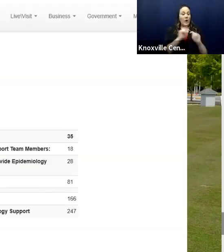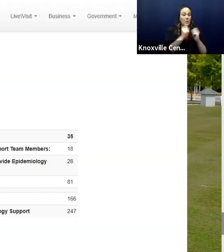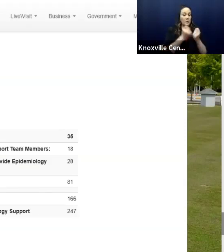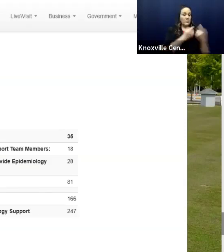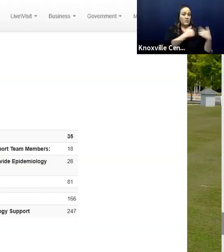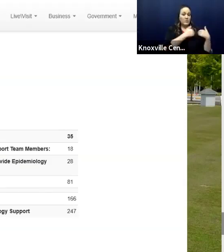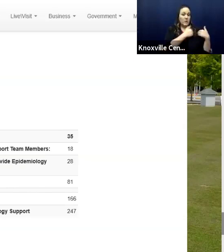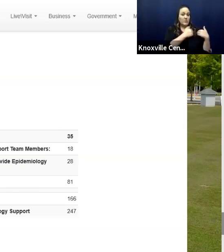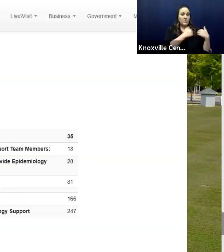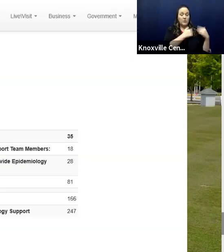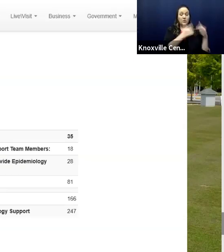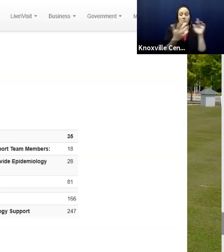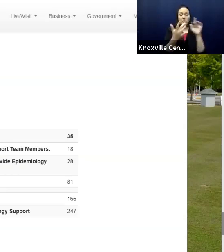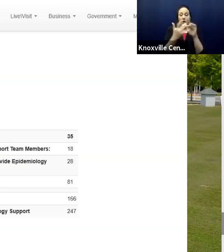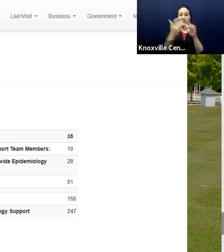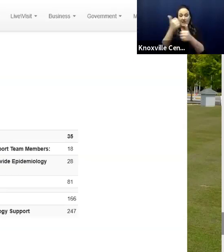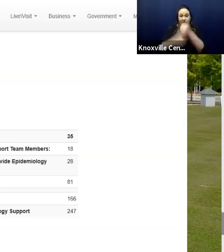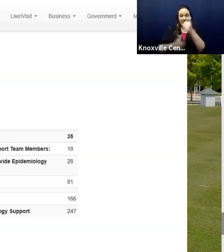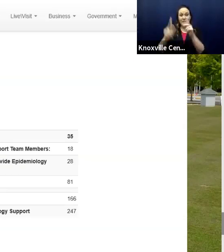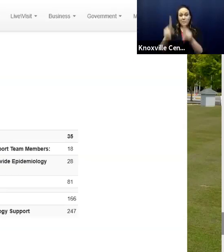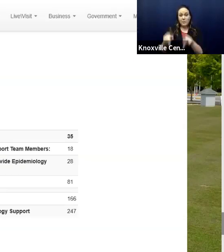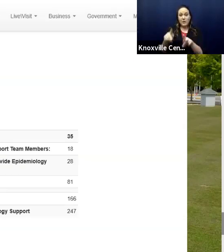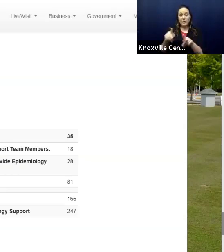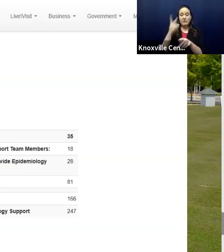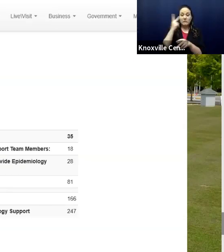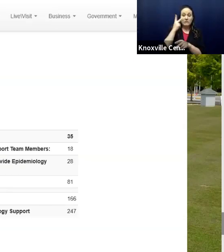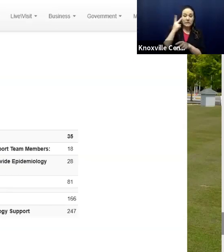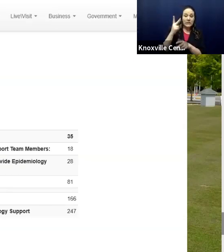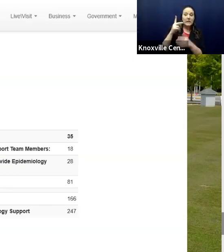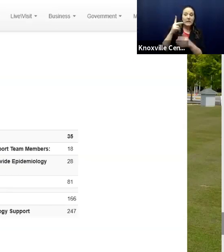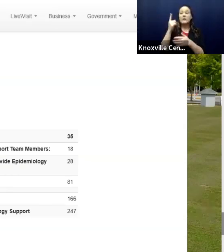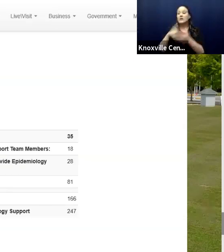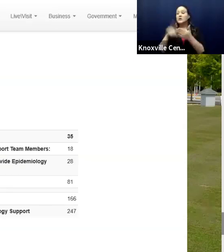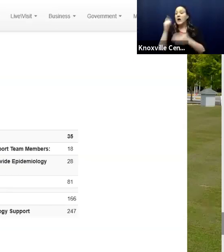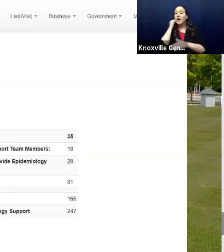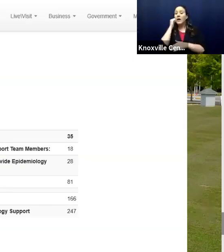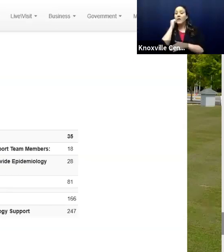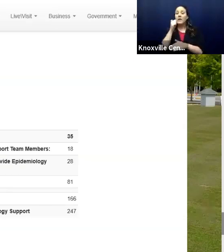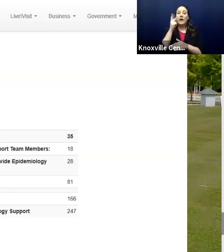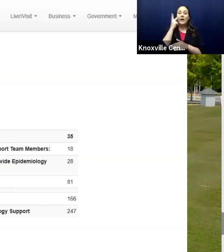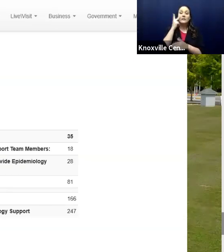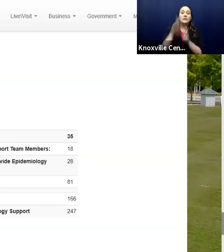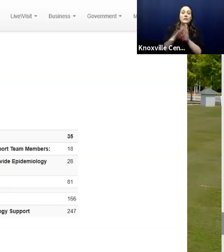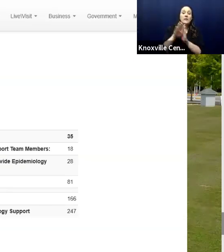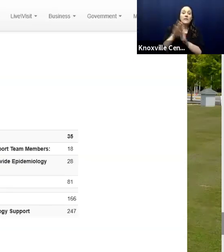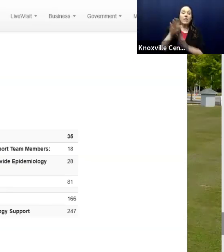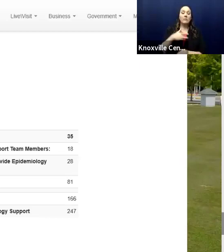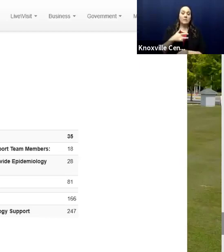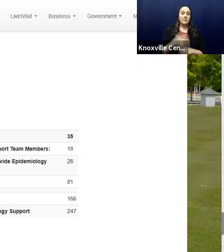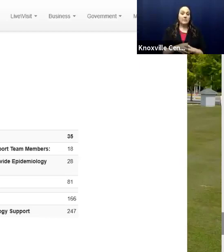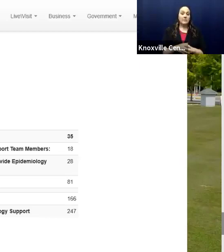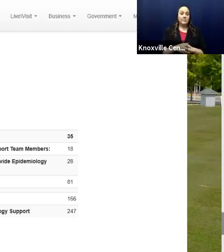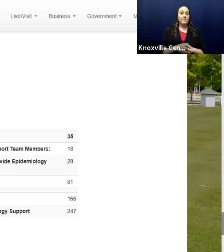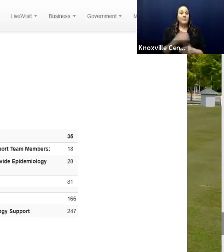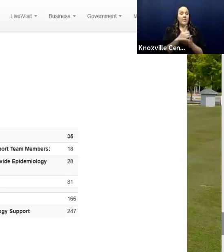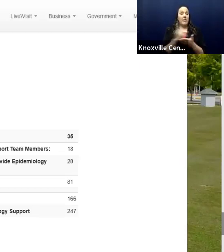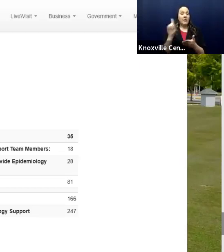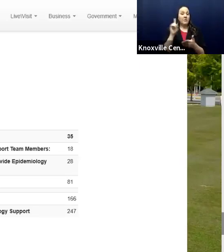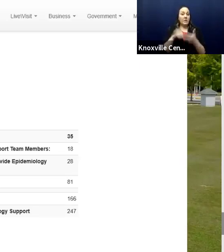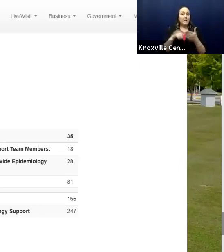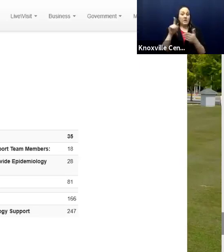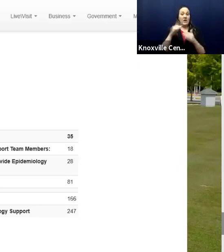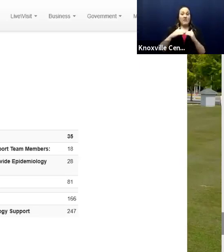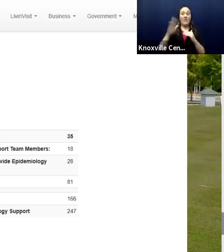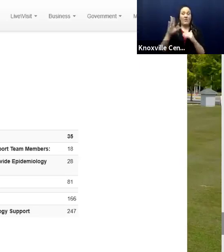and providing daily check-ins to determine if they develop symptoms. Just last weekend, our team was checking in daily on more than 700